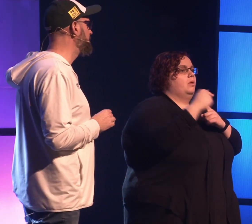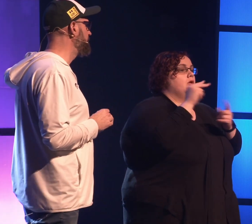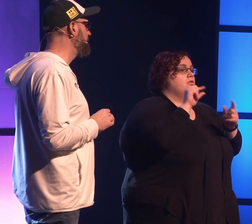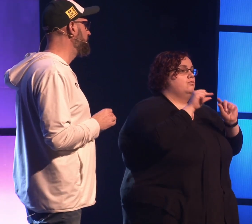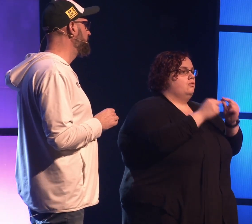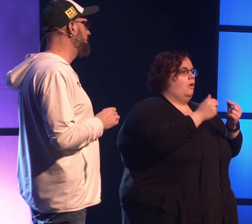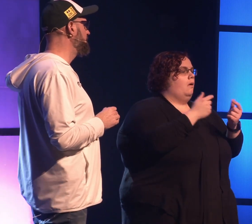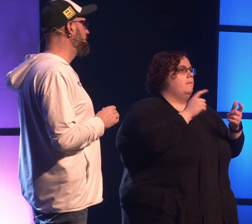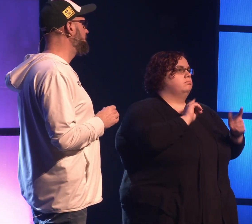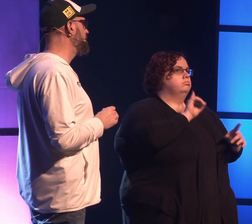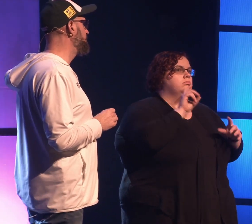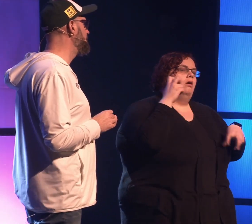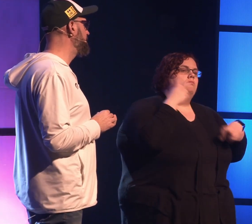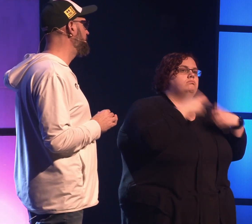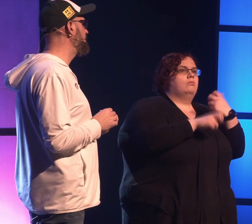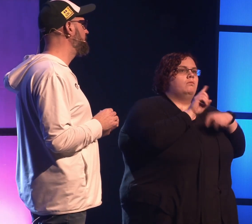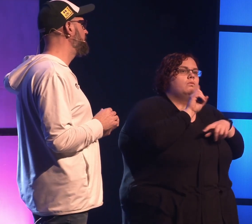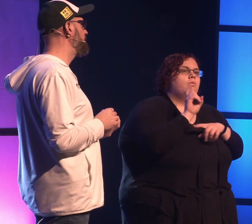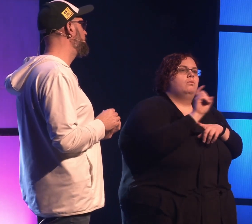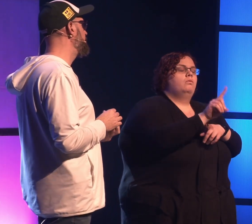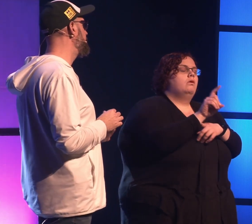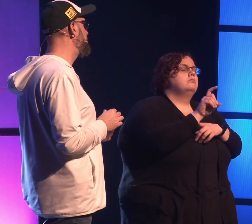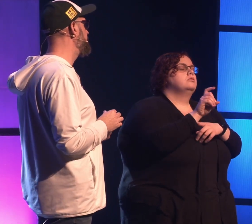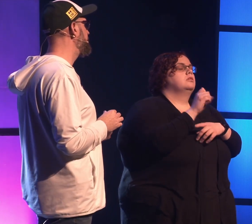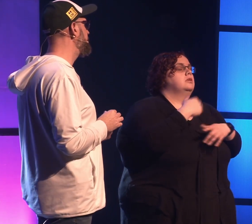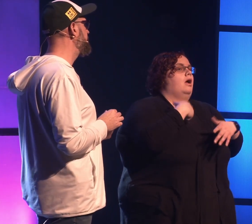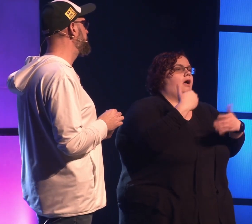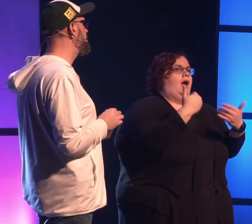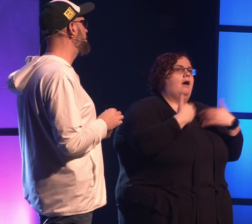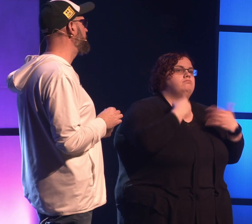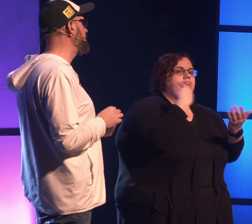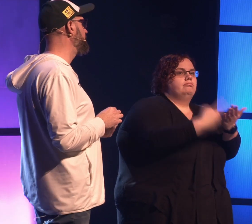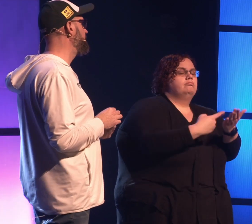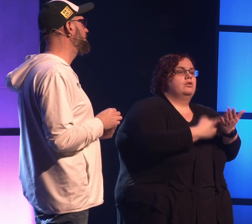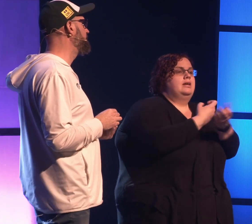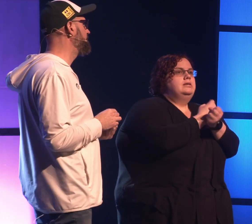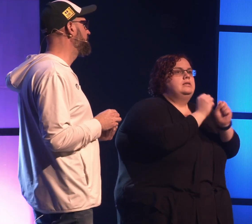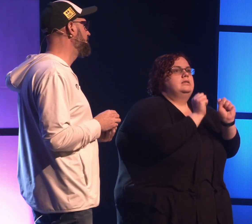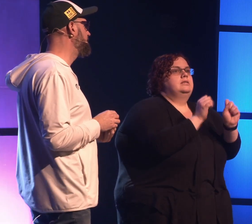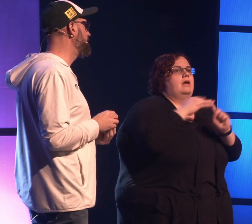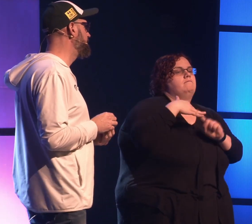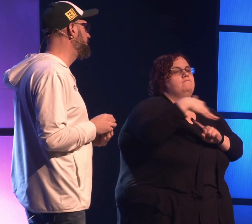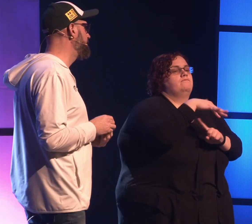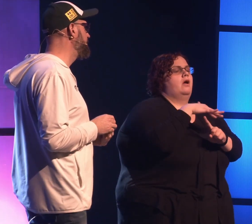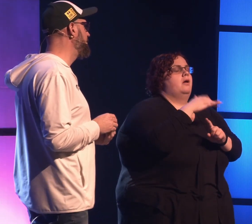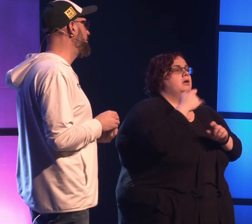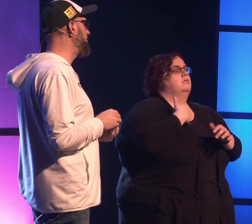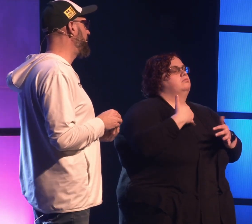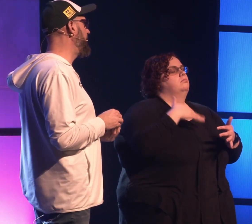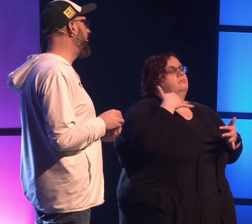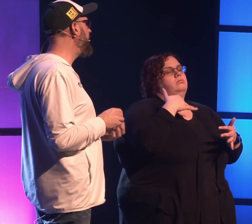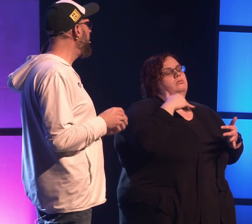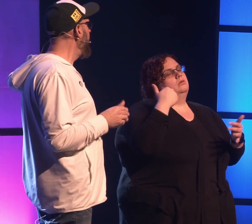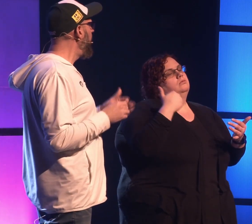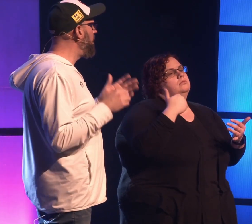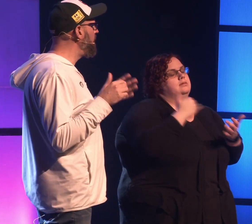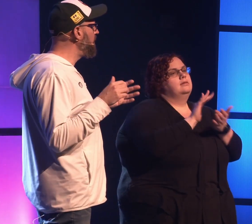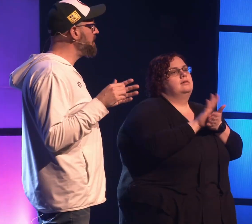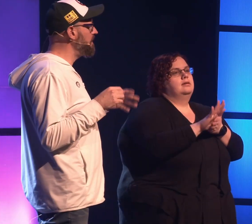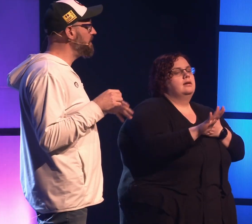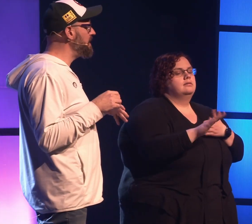these hard questions and have discussions in an incredibly safe environment, which was so refreshing for us. Yeah, I